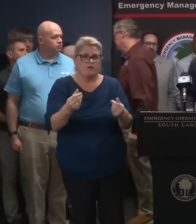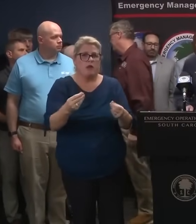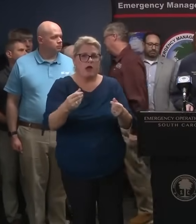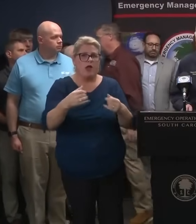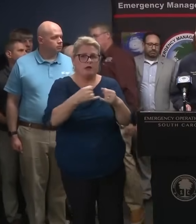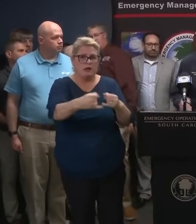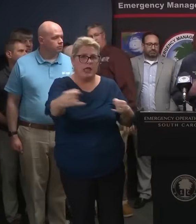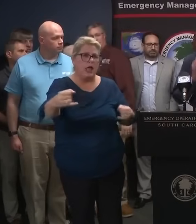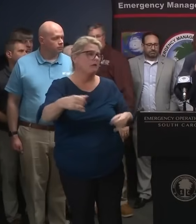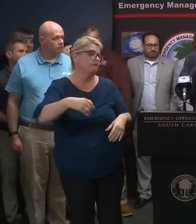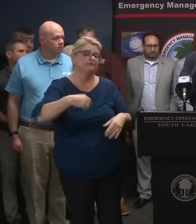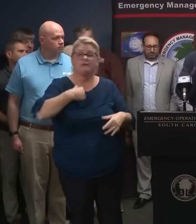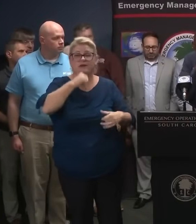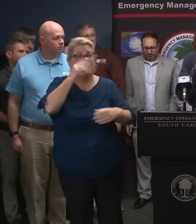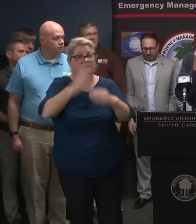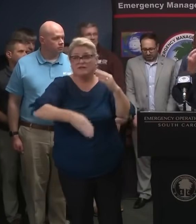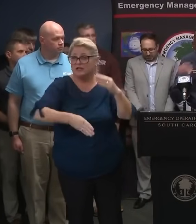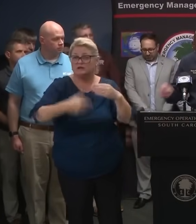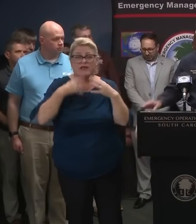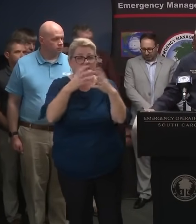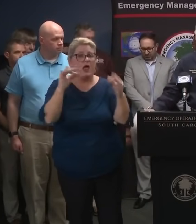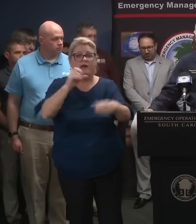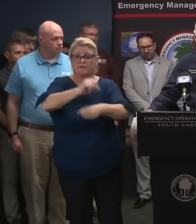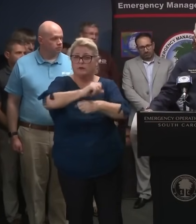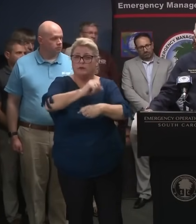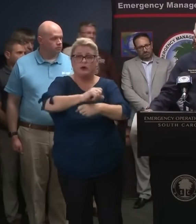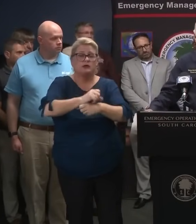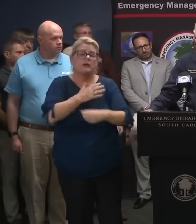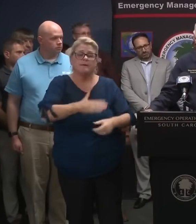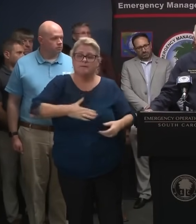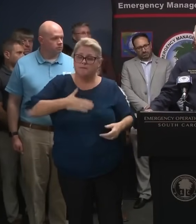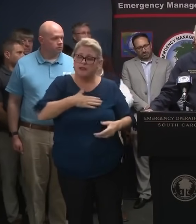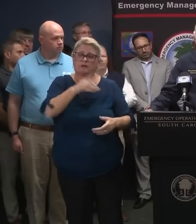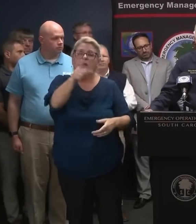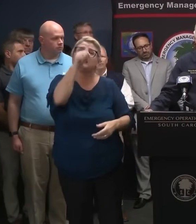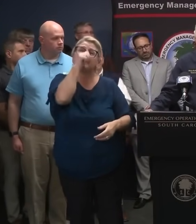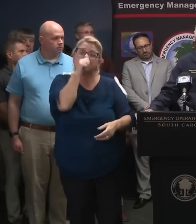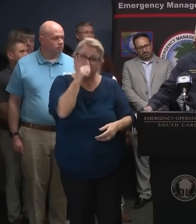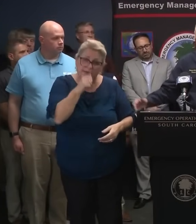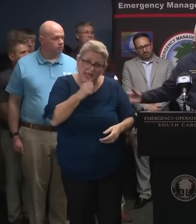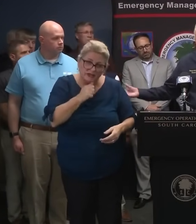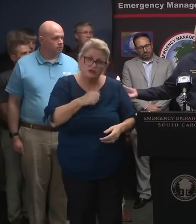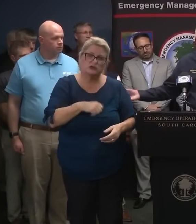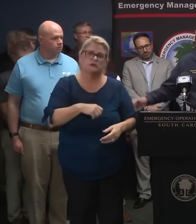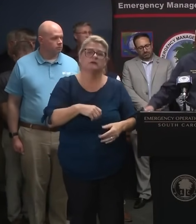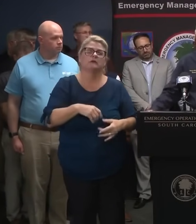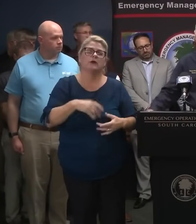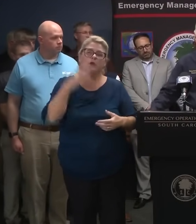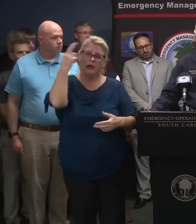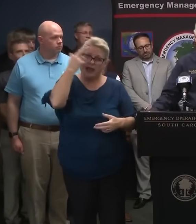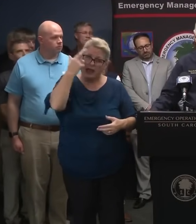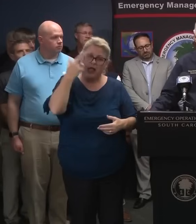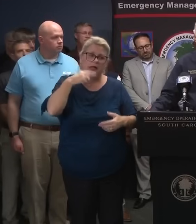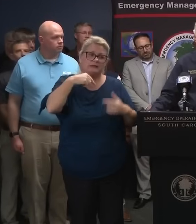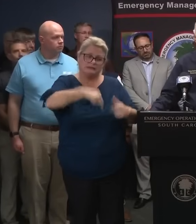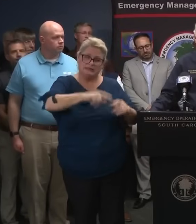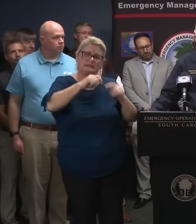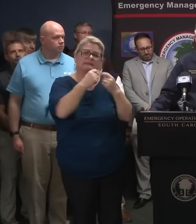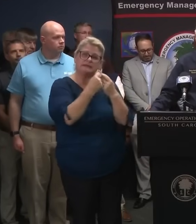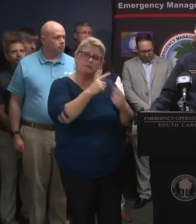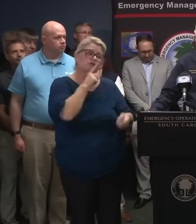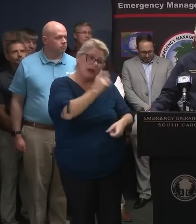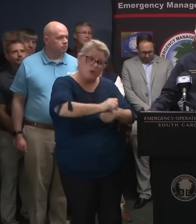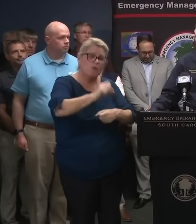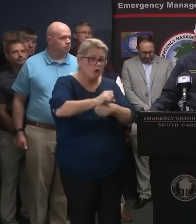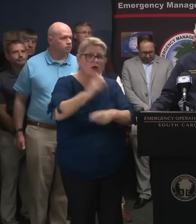not out of it yet. We have a lot of work. I'd ask you everyone to be patient and realize that this great team we have is